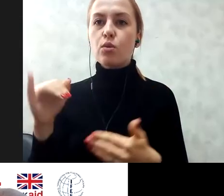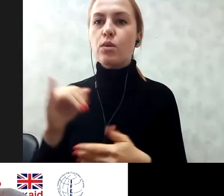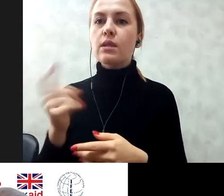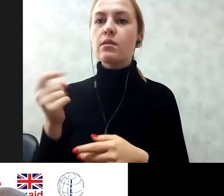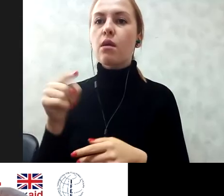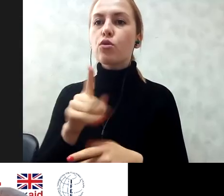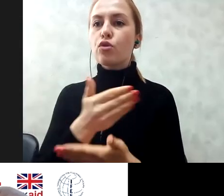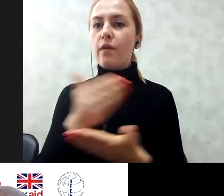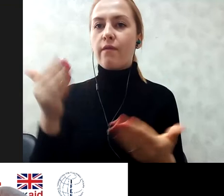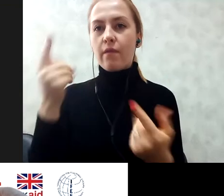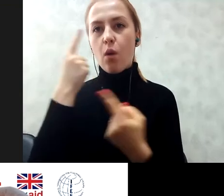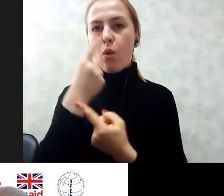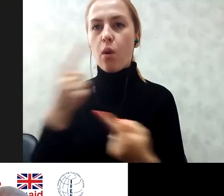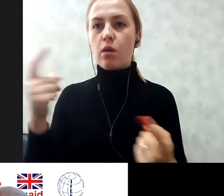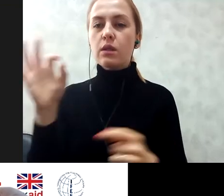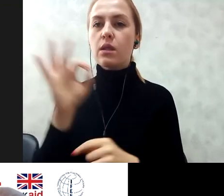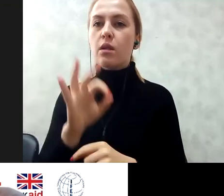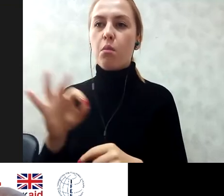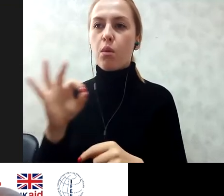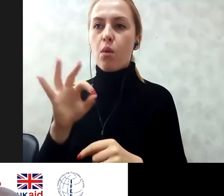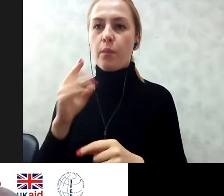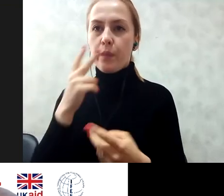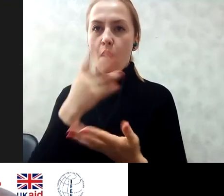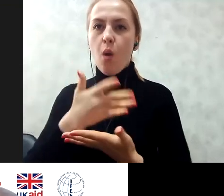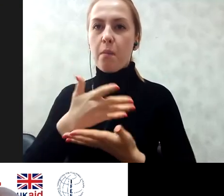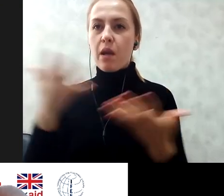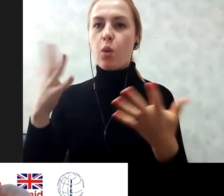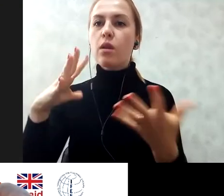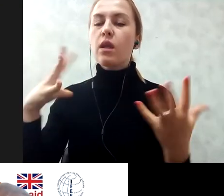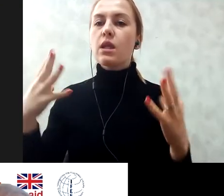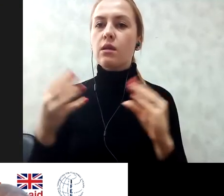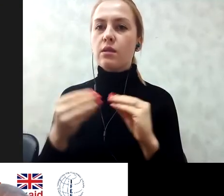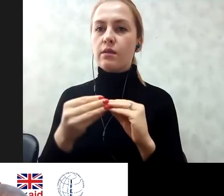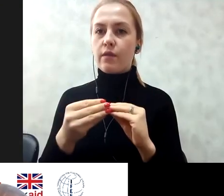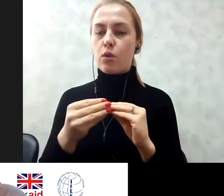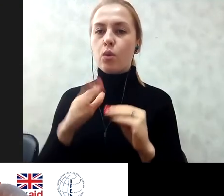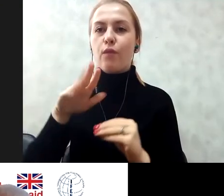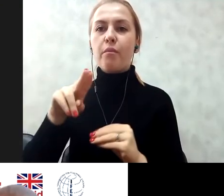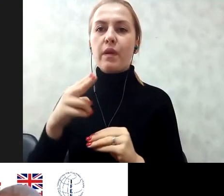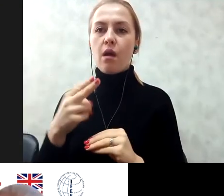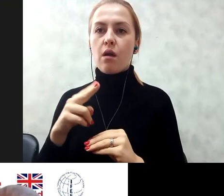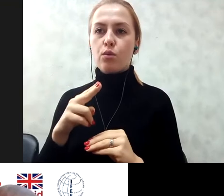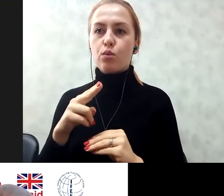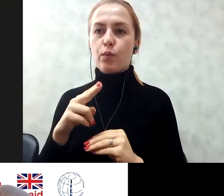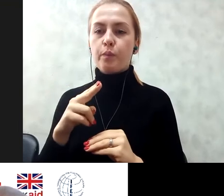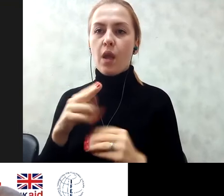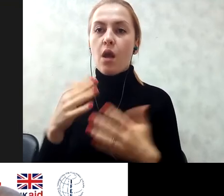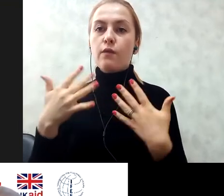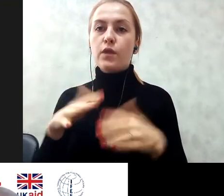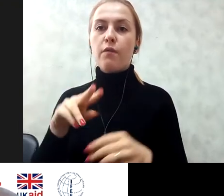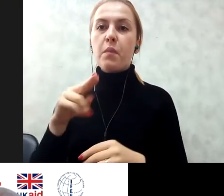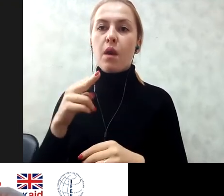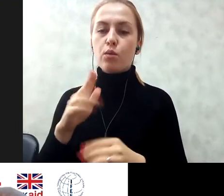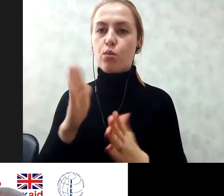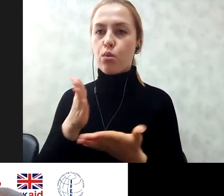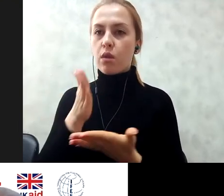limited election observation effort here in Ukraine will be available already on Friday. I think it's perfect timing in view